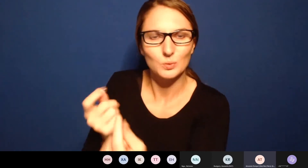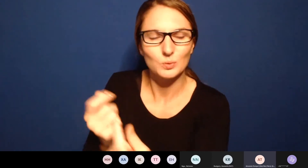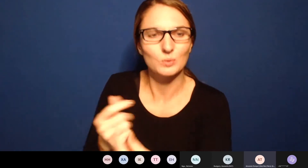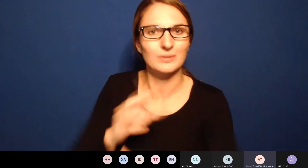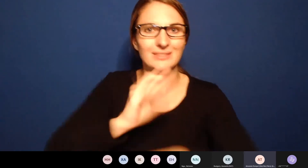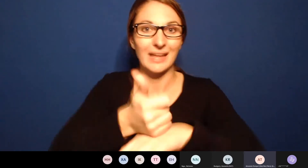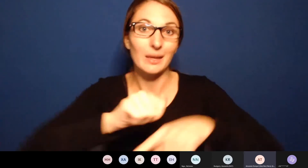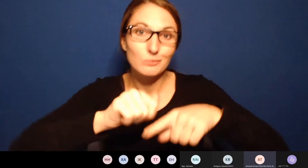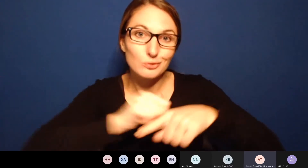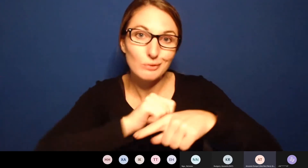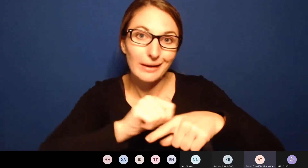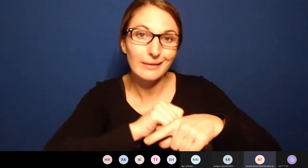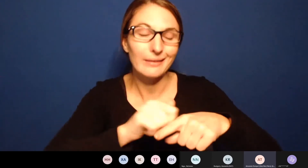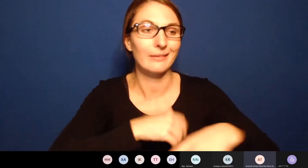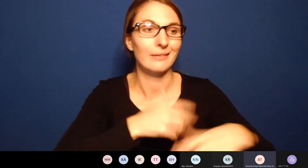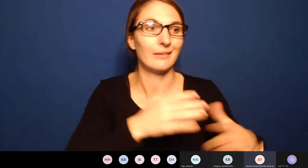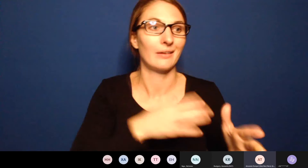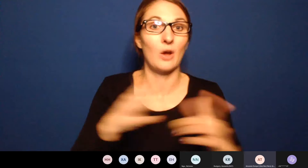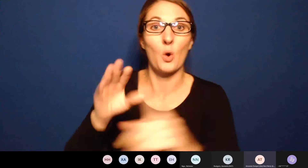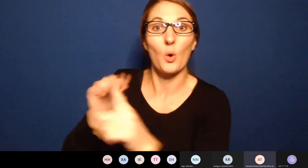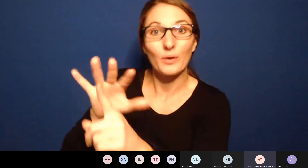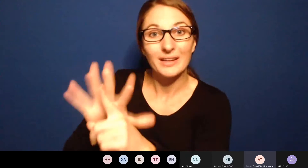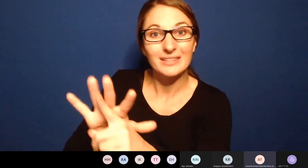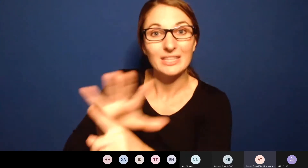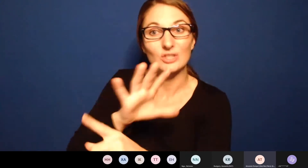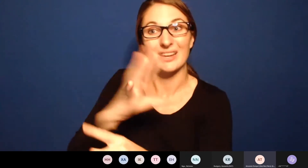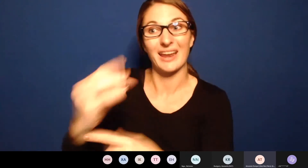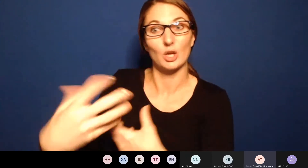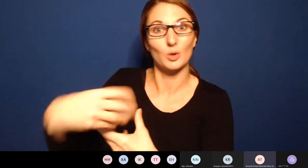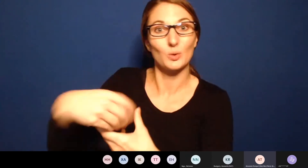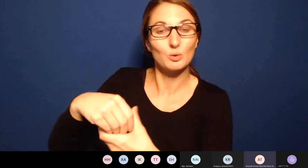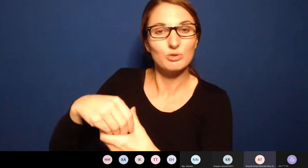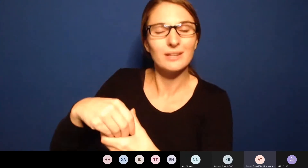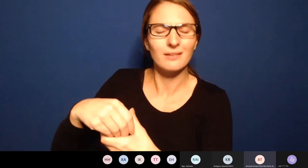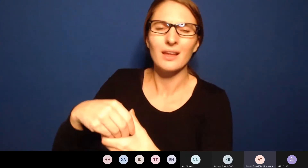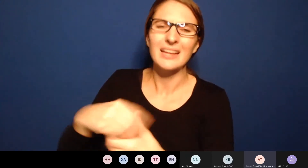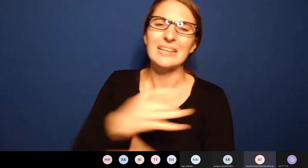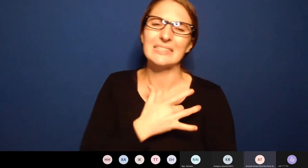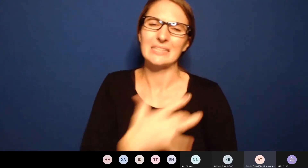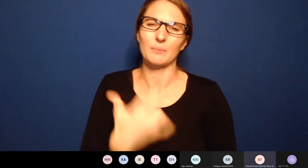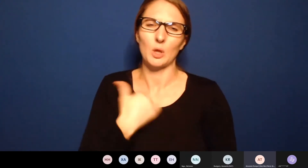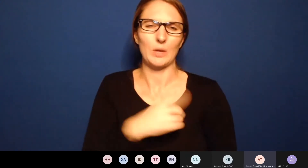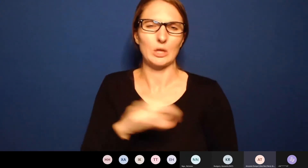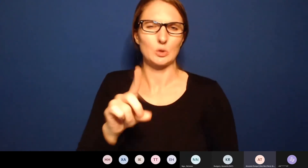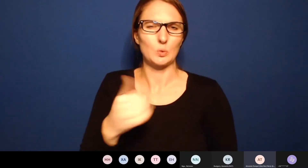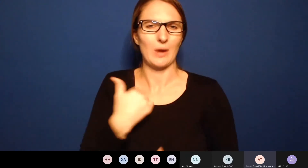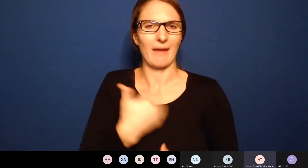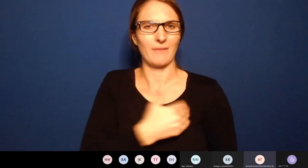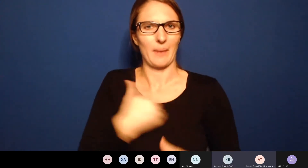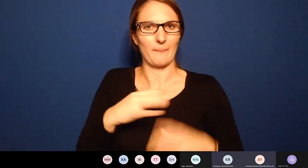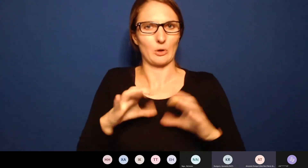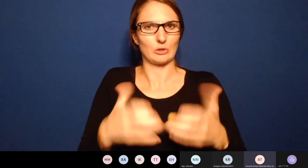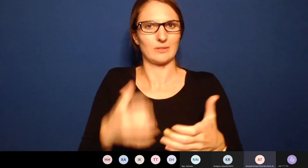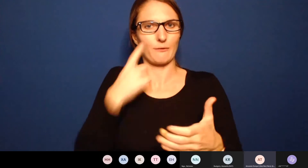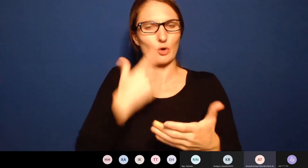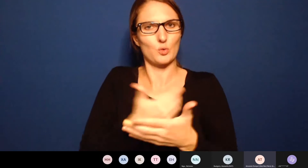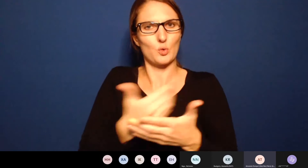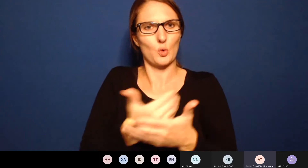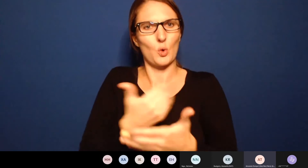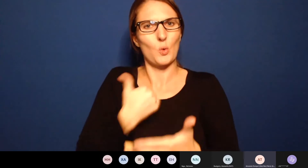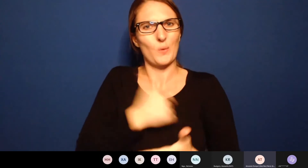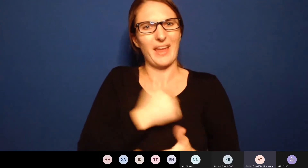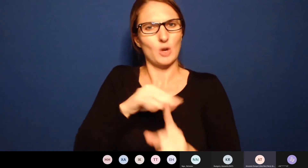training and orientation and inclusion. Generally, when we have a bunch of new members, we do an orientation session for the committee. So, I mean,